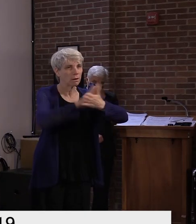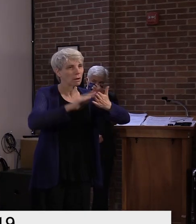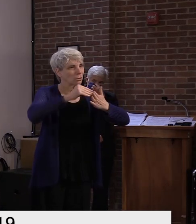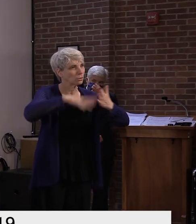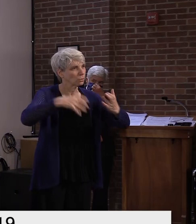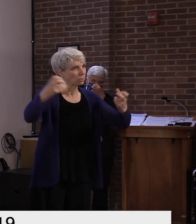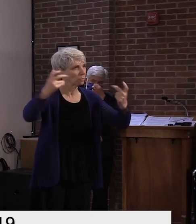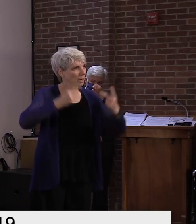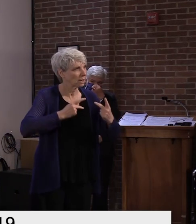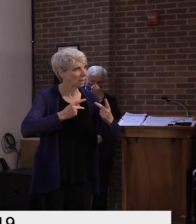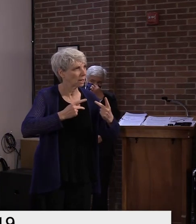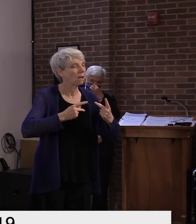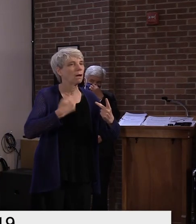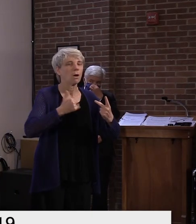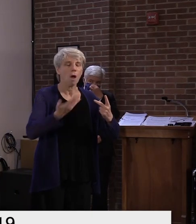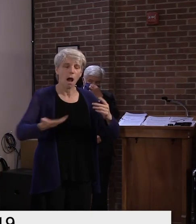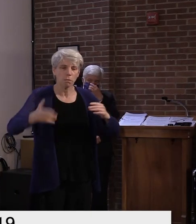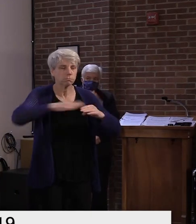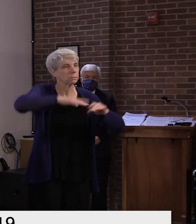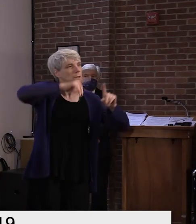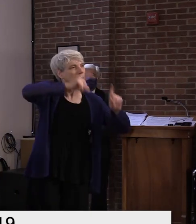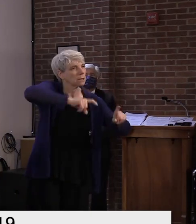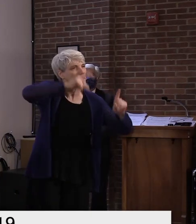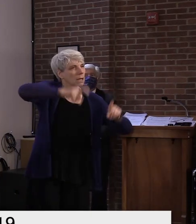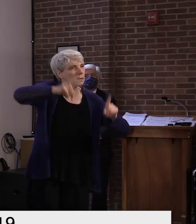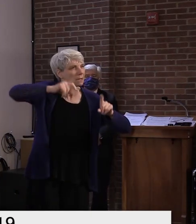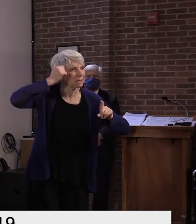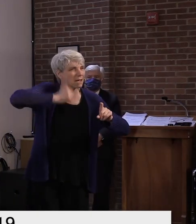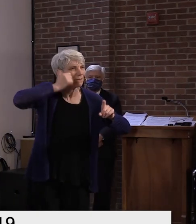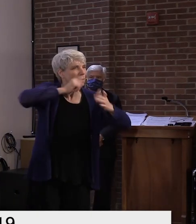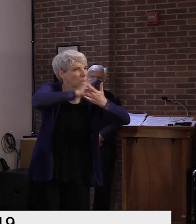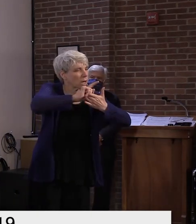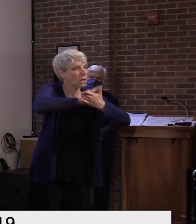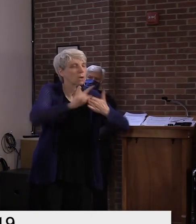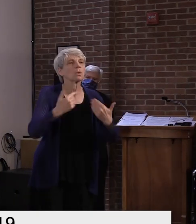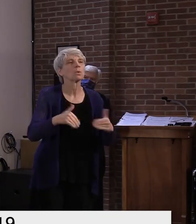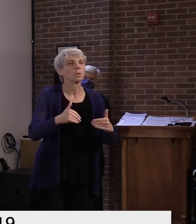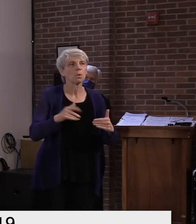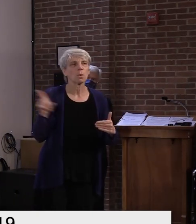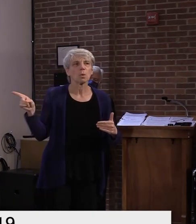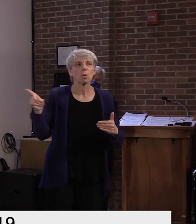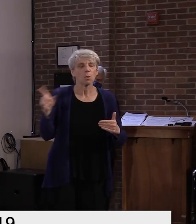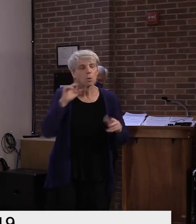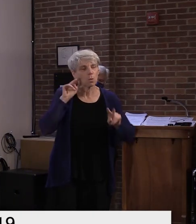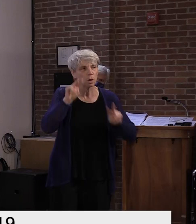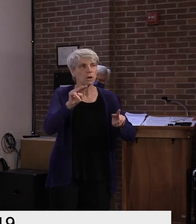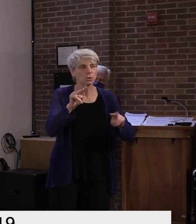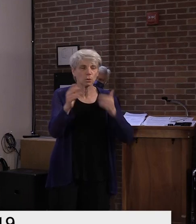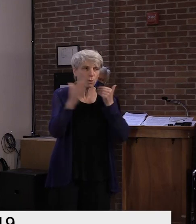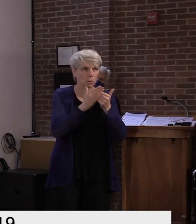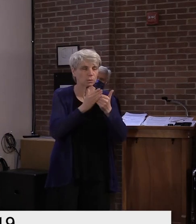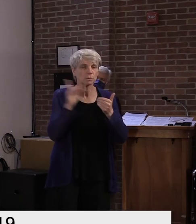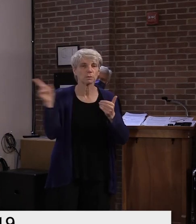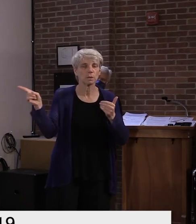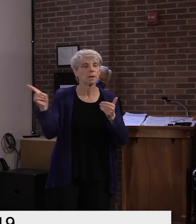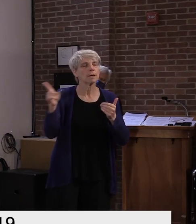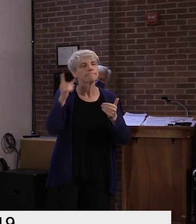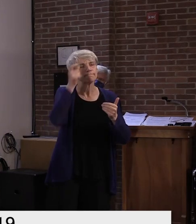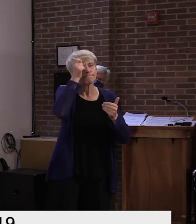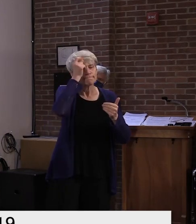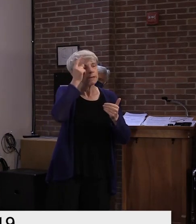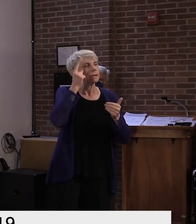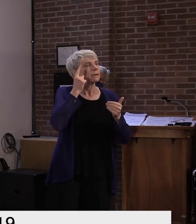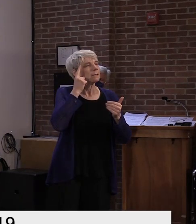a lot of testing occurring. So this is something we'll continue to watch quite closely. But we do see a continued very slight projection